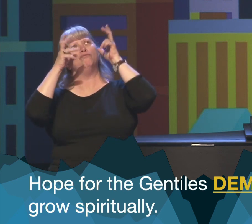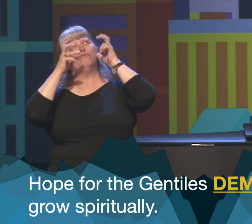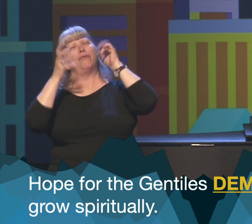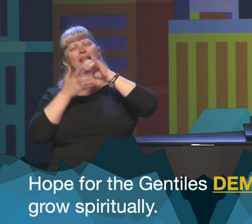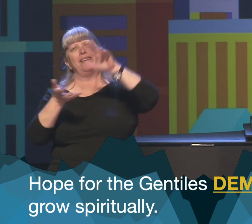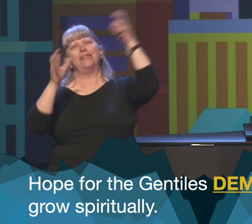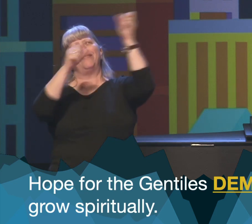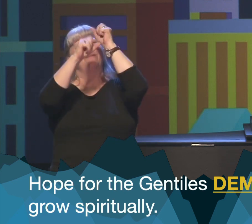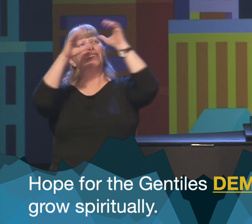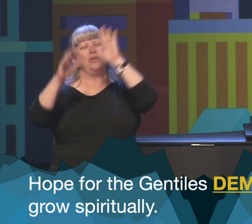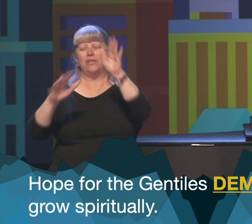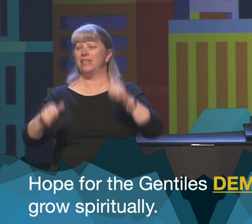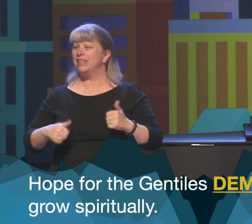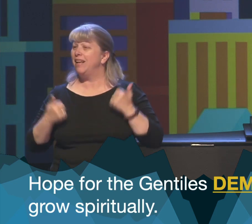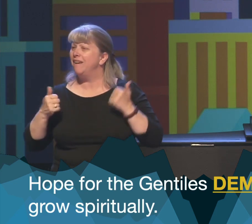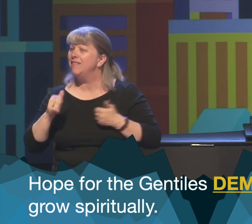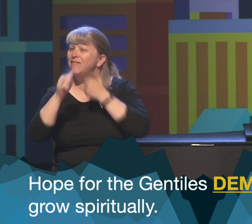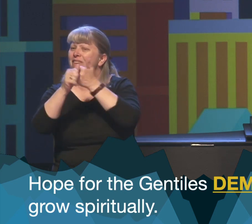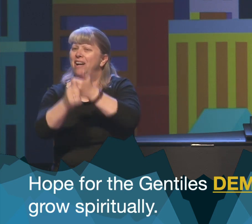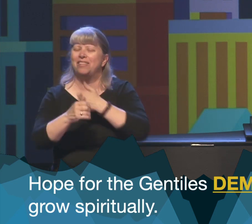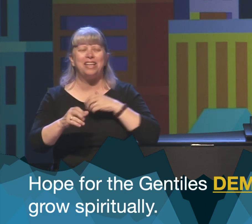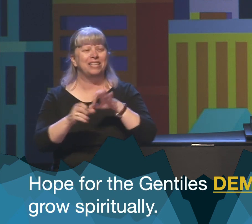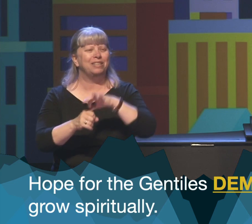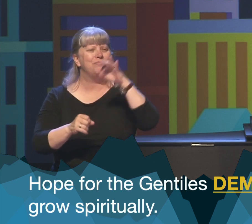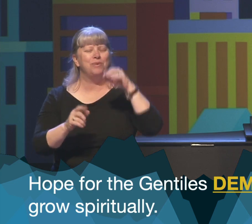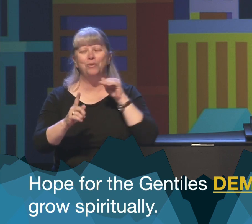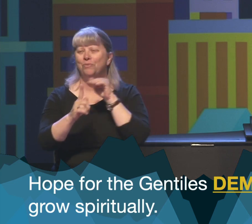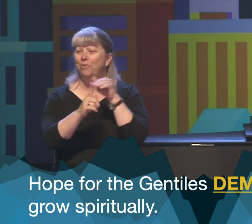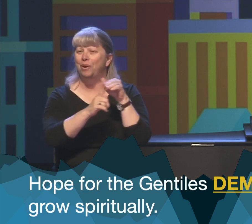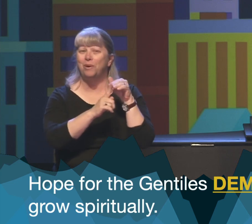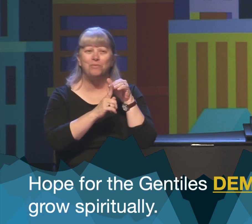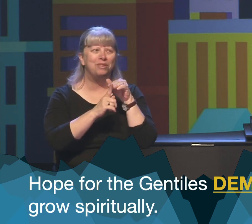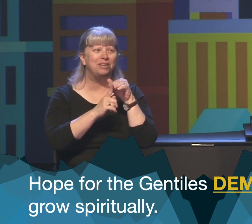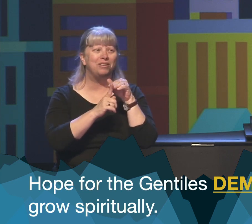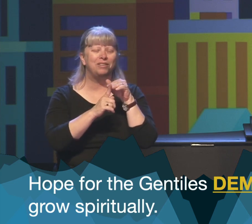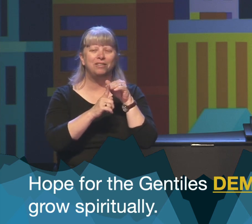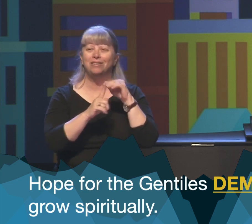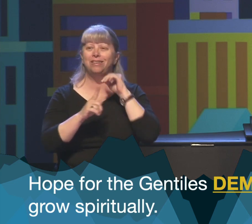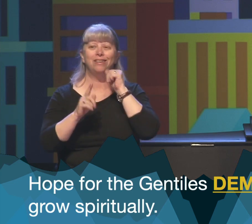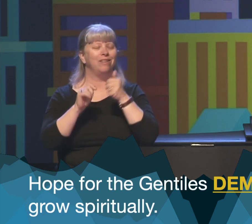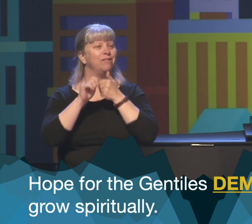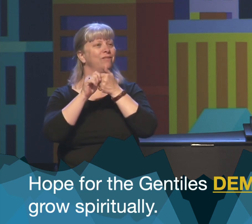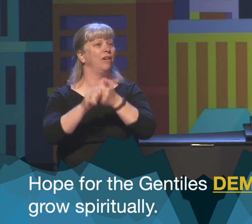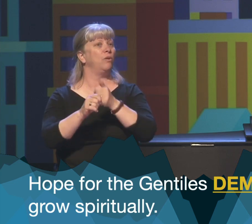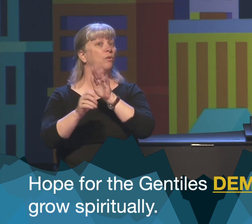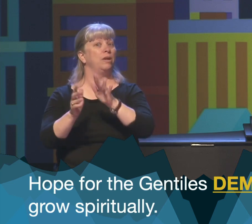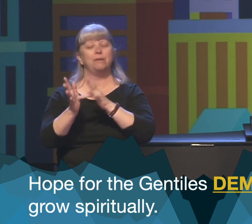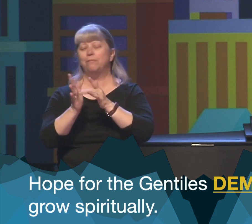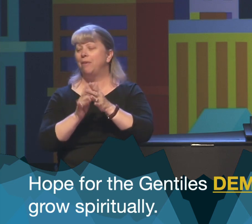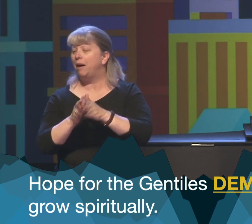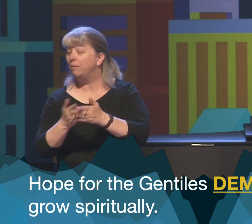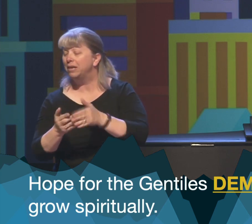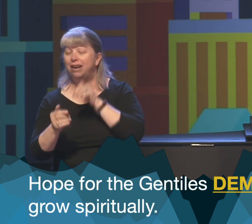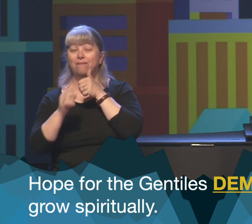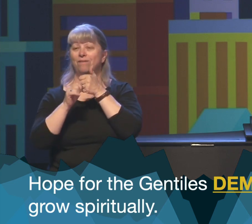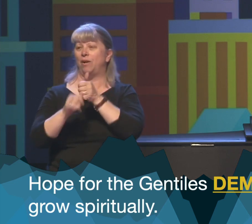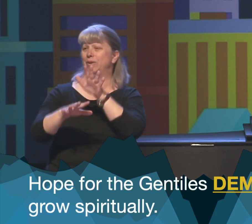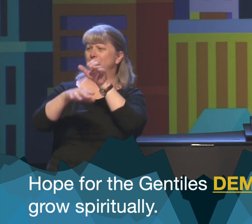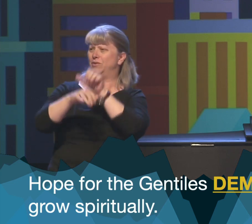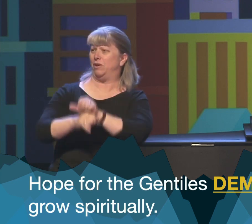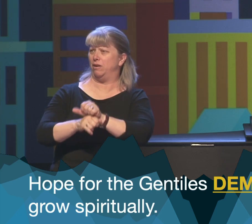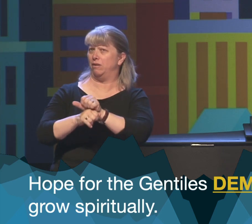life, to follow that spiritual prompting, to not follow his Bible, to not follow his